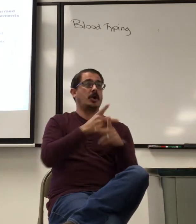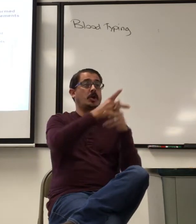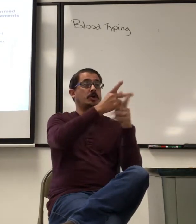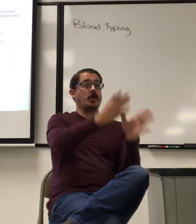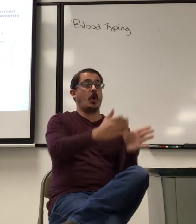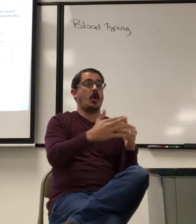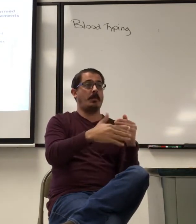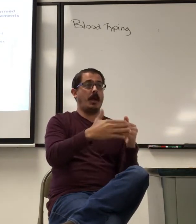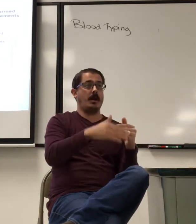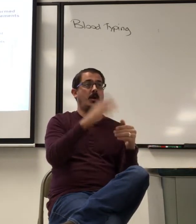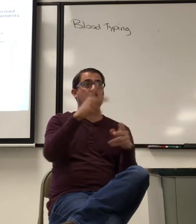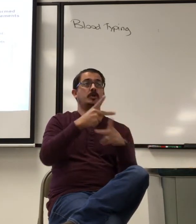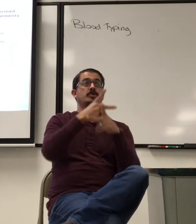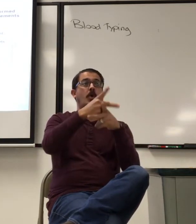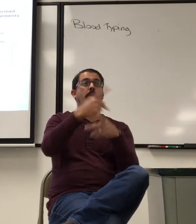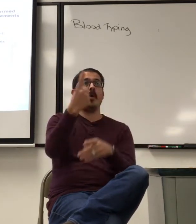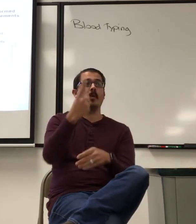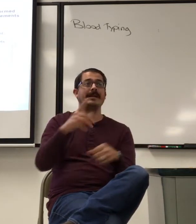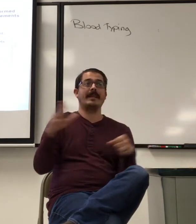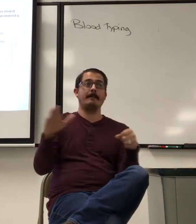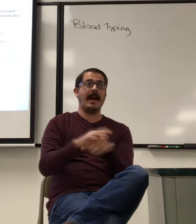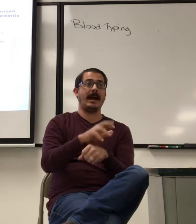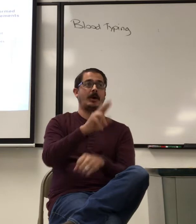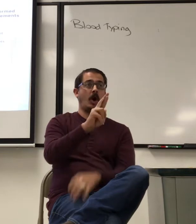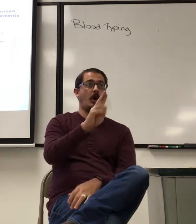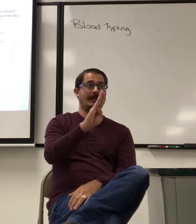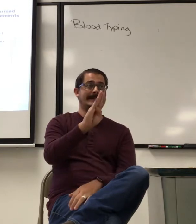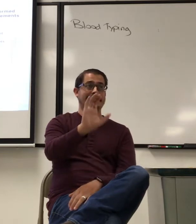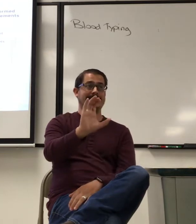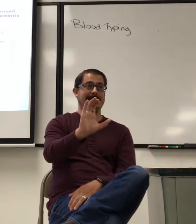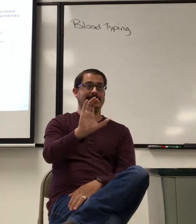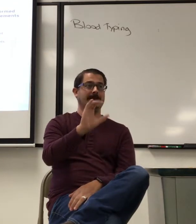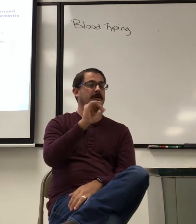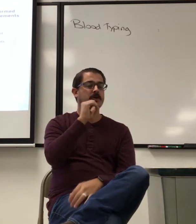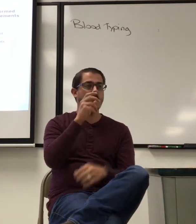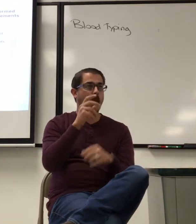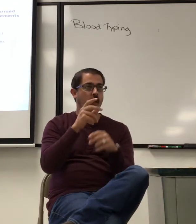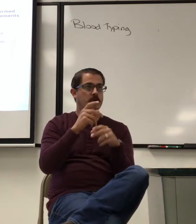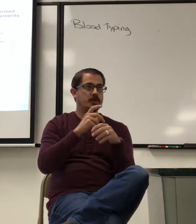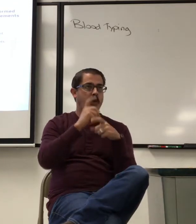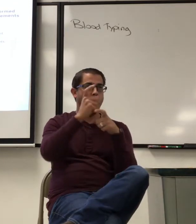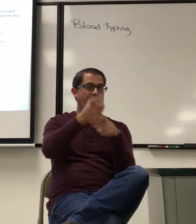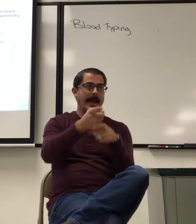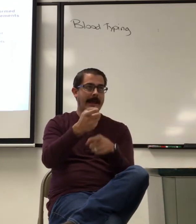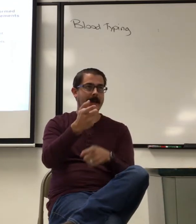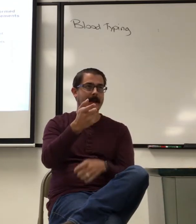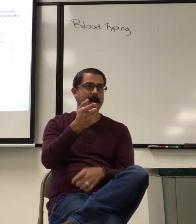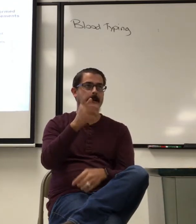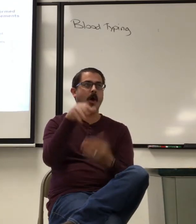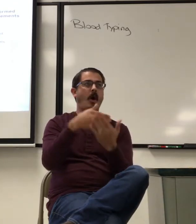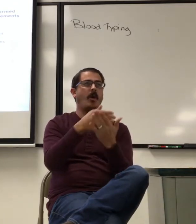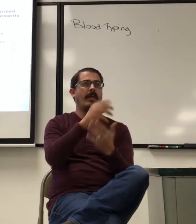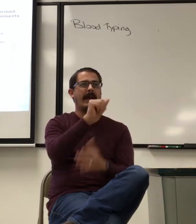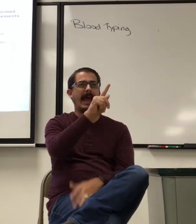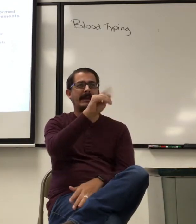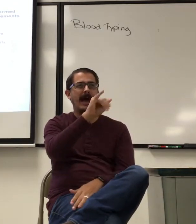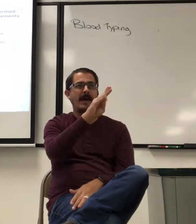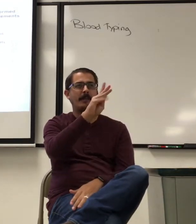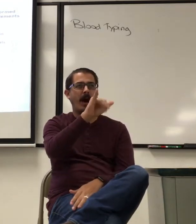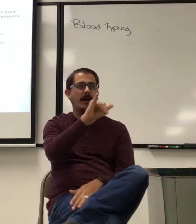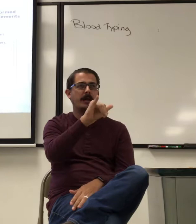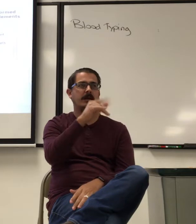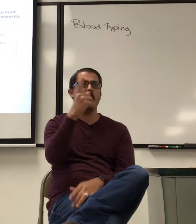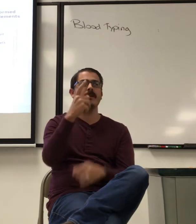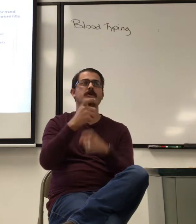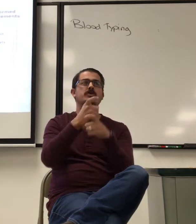donate only the packed RBCs. So that way you're not donating all the antibody, or you just donate this